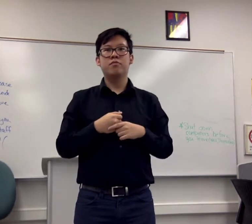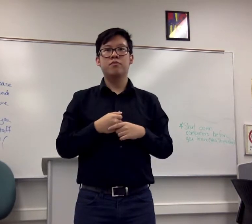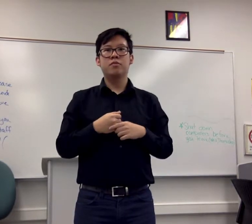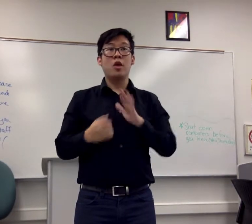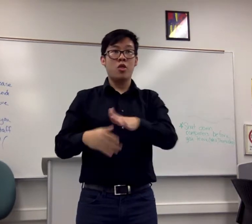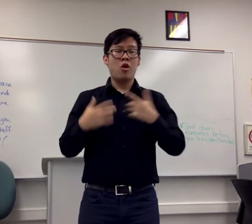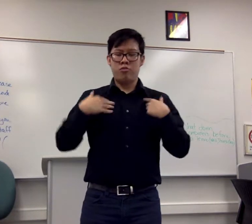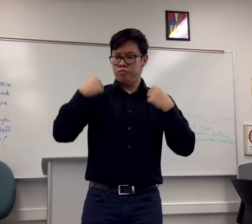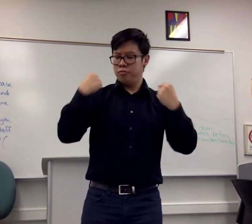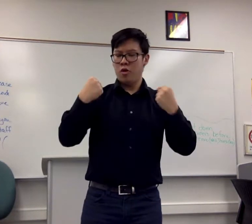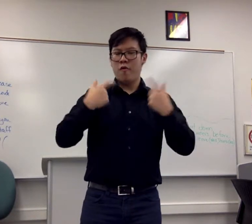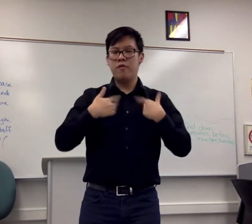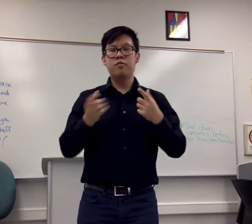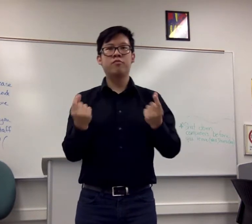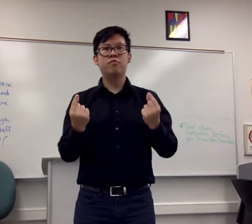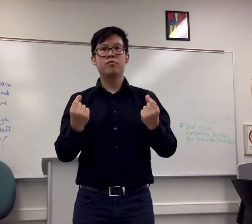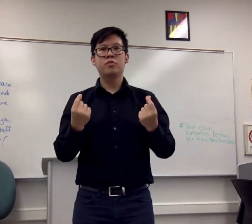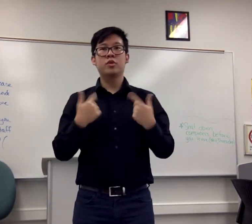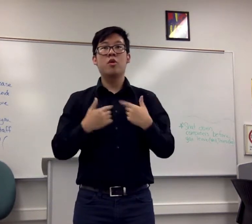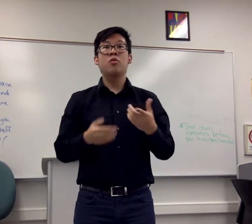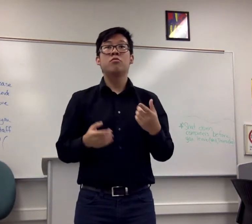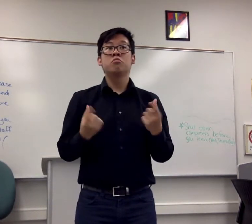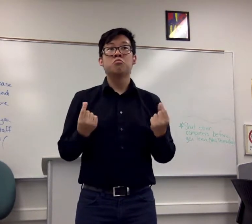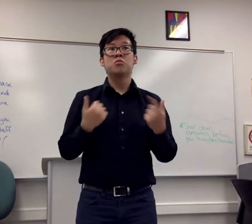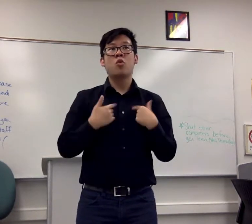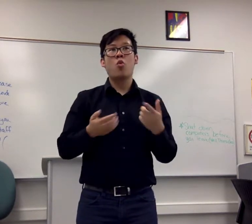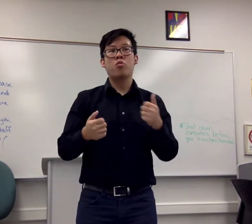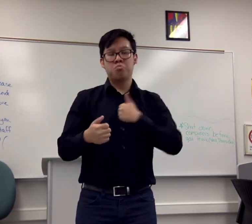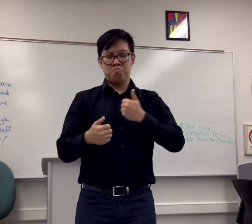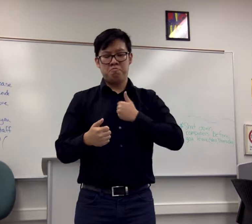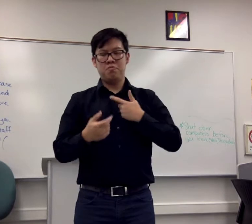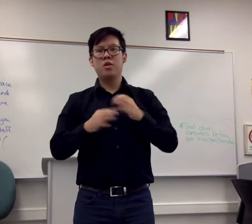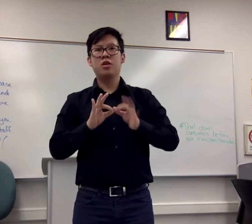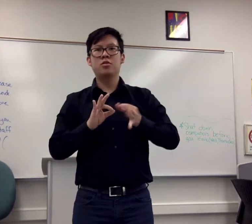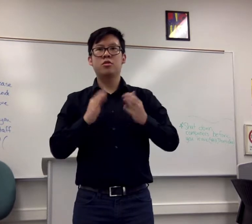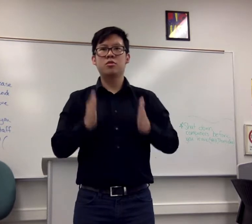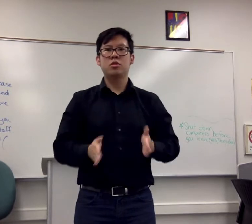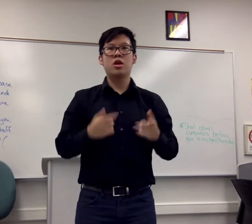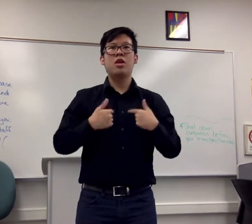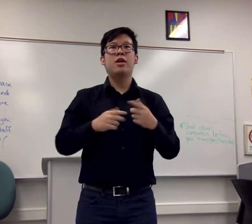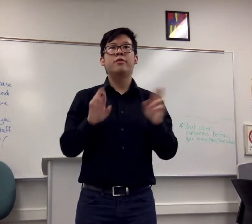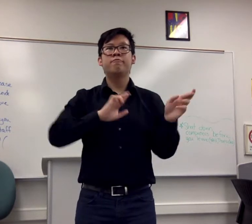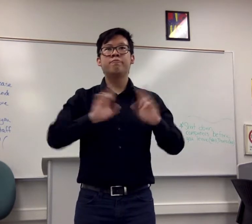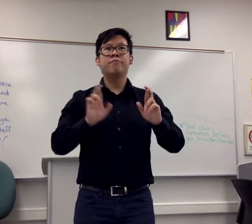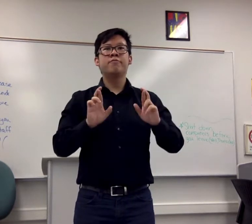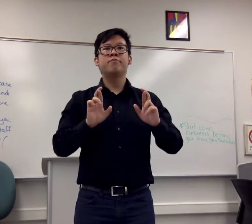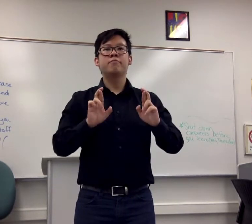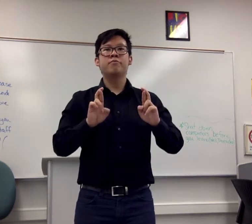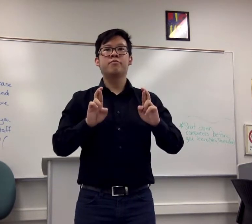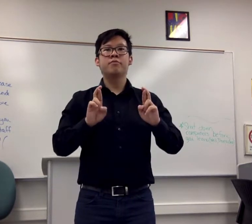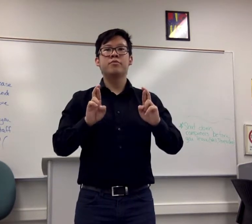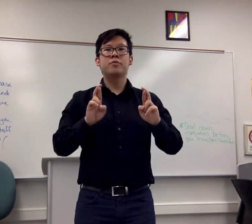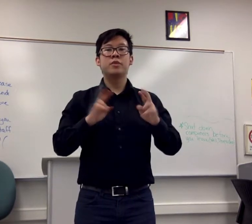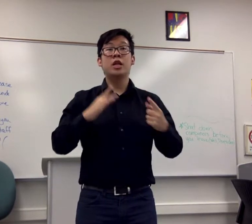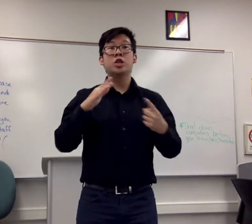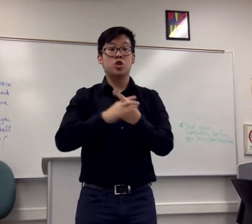with what they're doing. Because that's what you would do as an interpreter, is get everything ready and then show up to the thing.